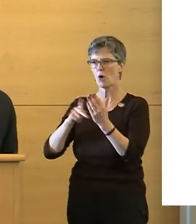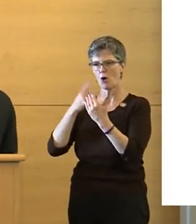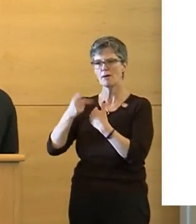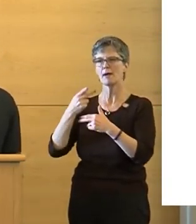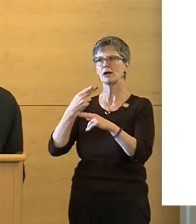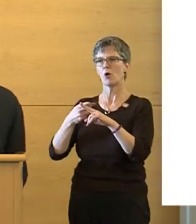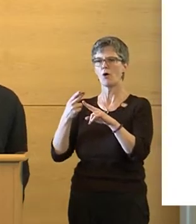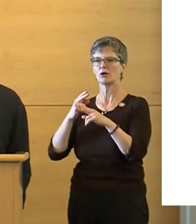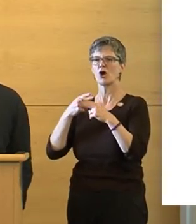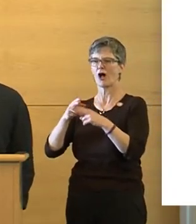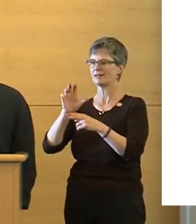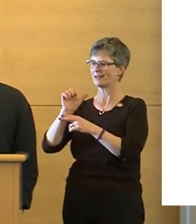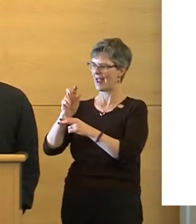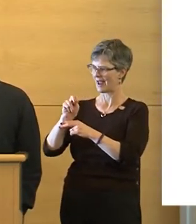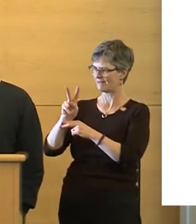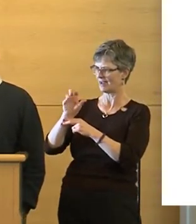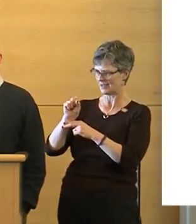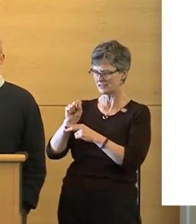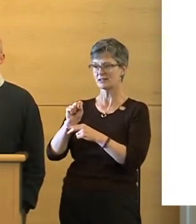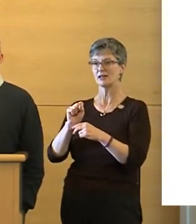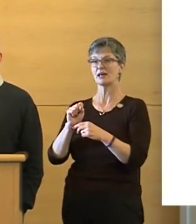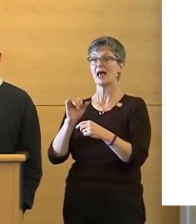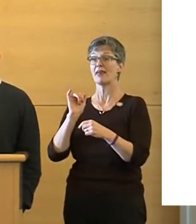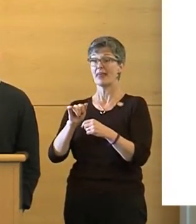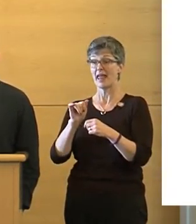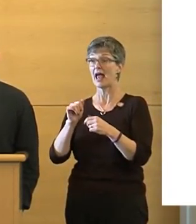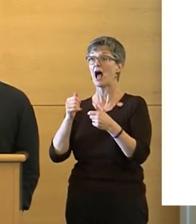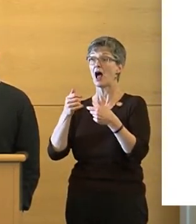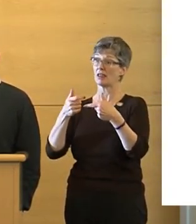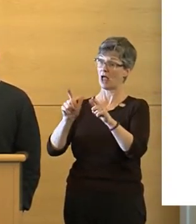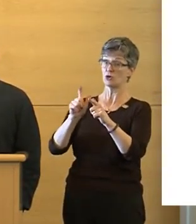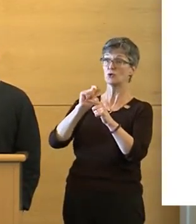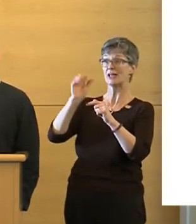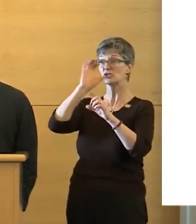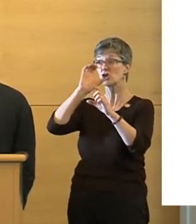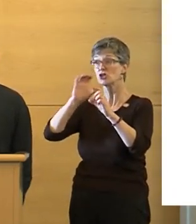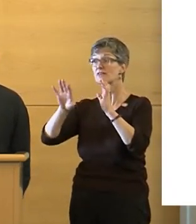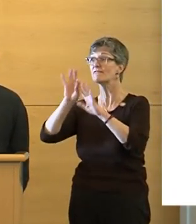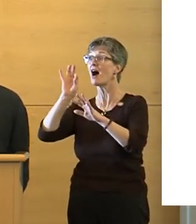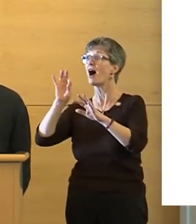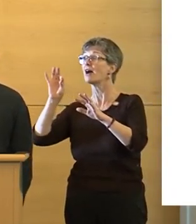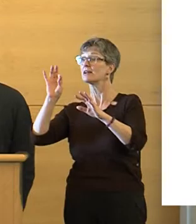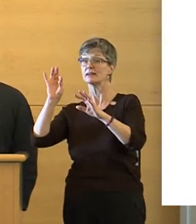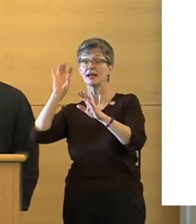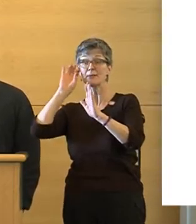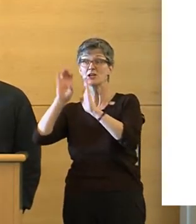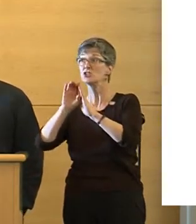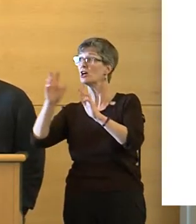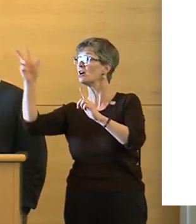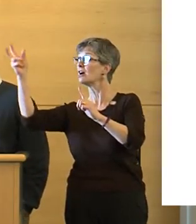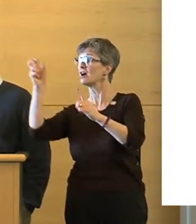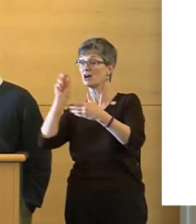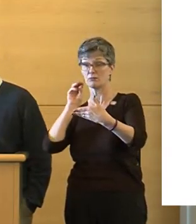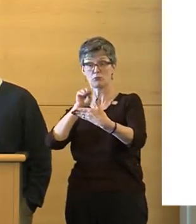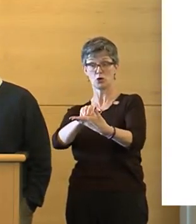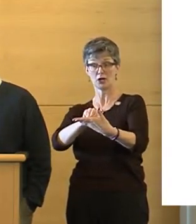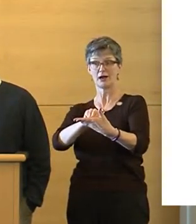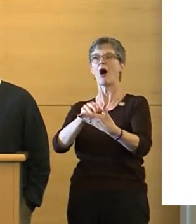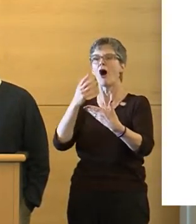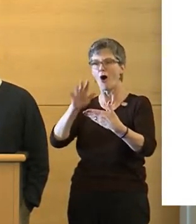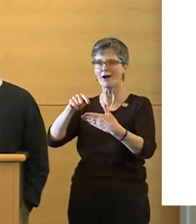Flickr. Flickr, this is the plugin's built into the Canvas learning management system, which we use on campus a lot.